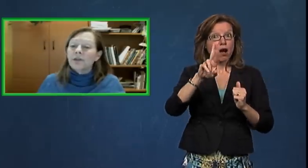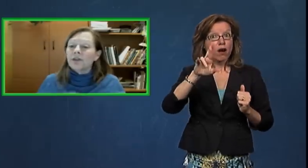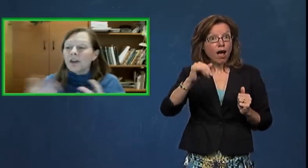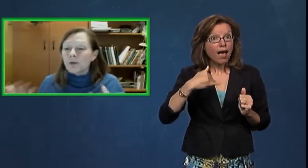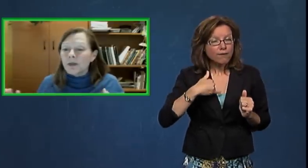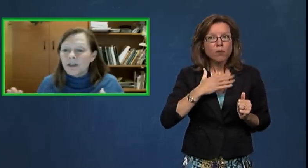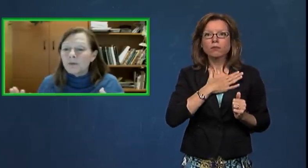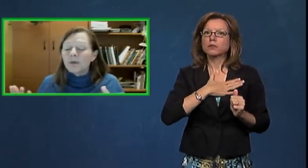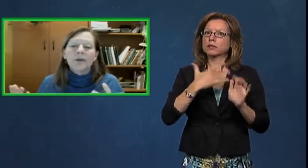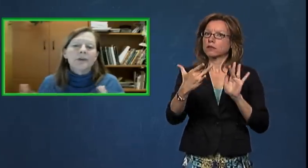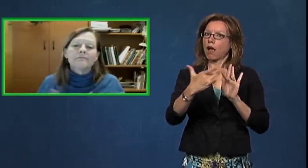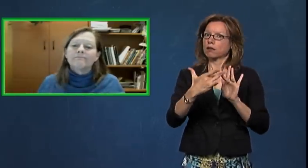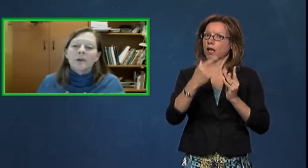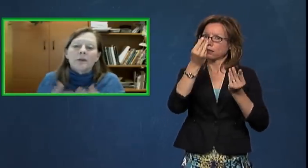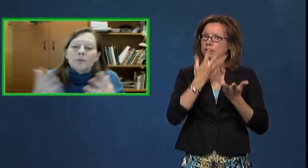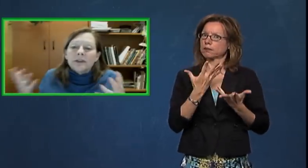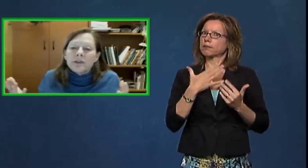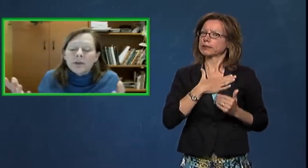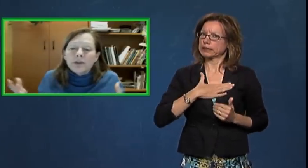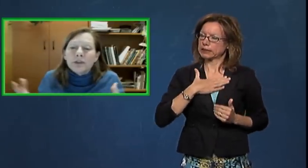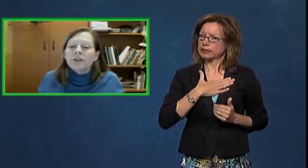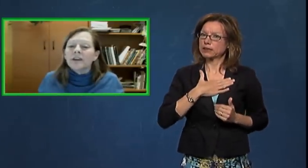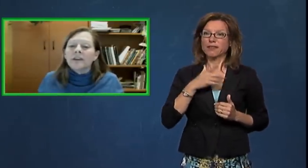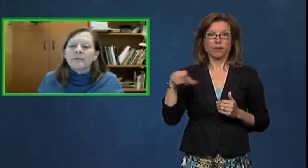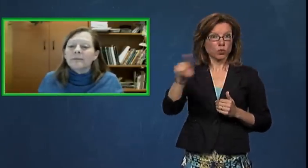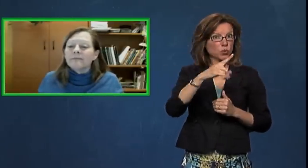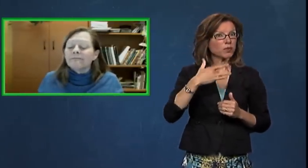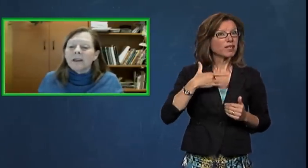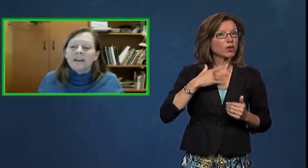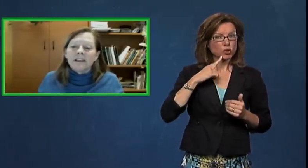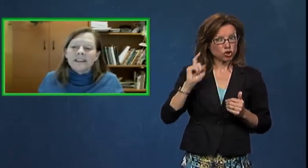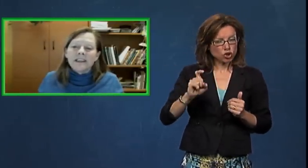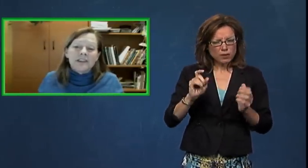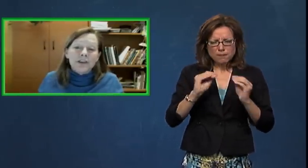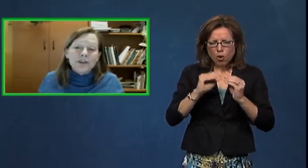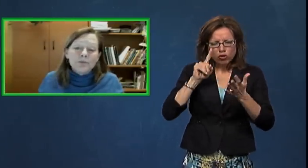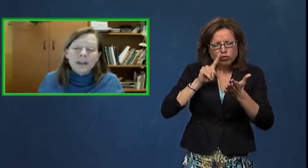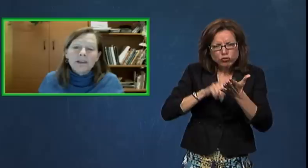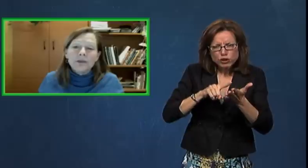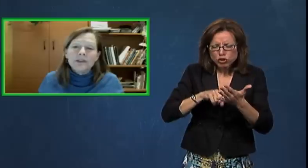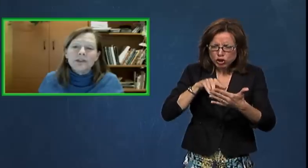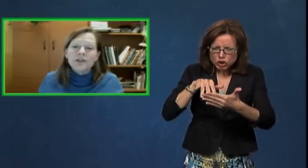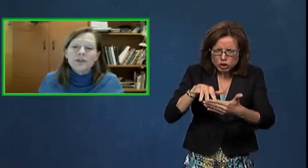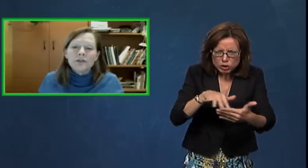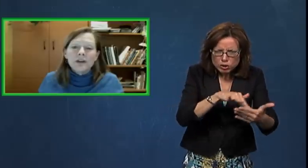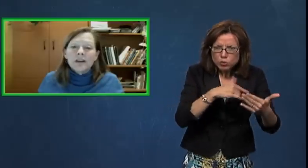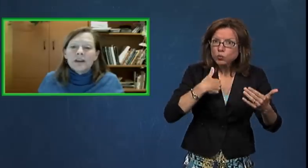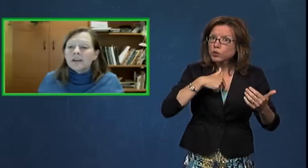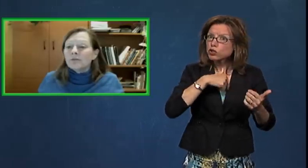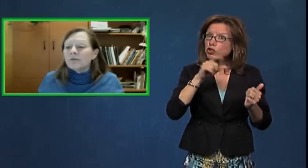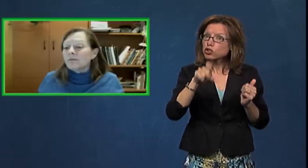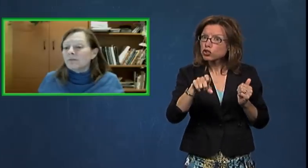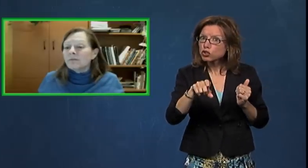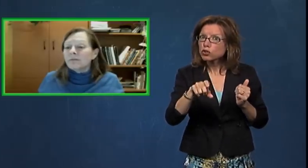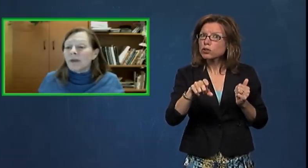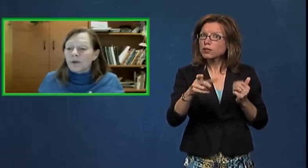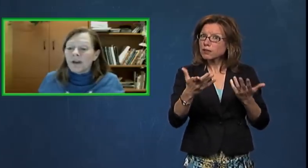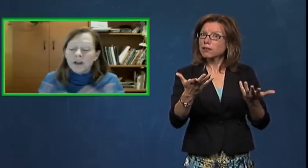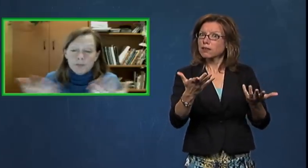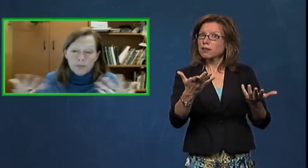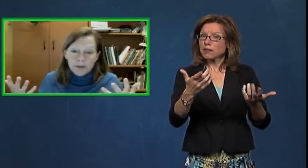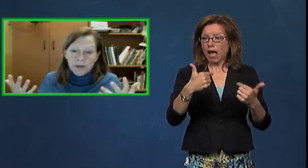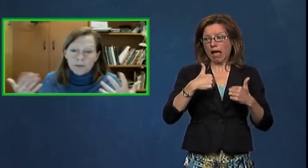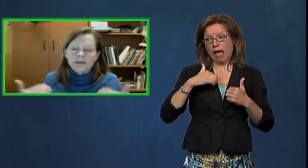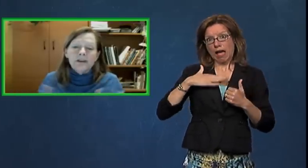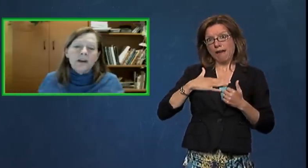you think we need more research and attention paid to this issue, my